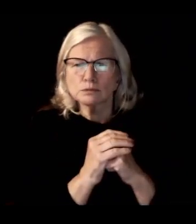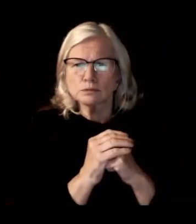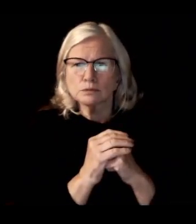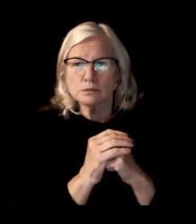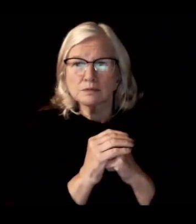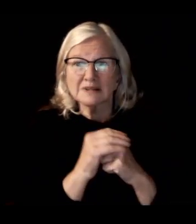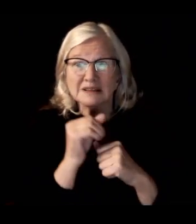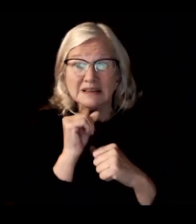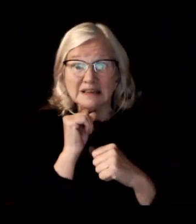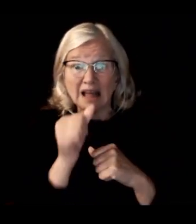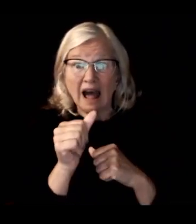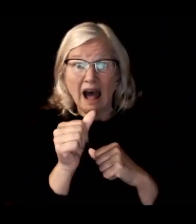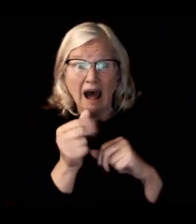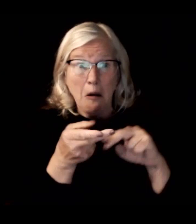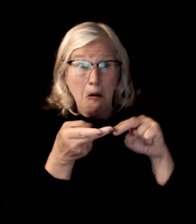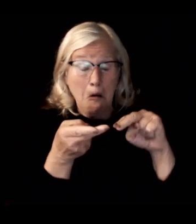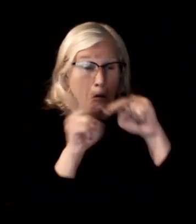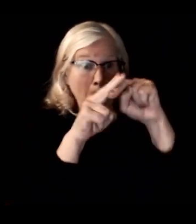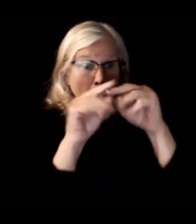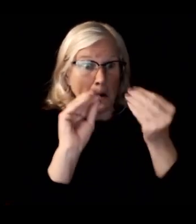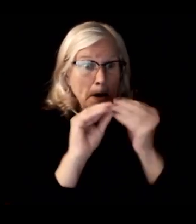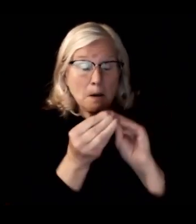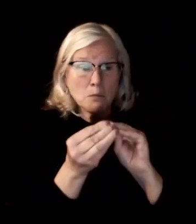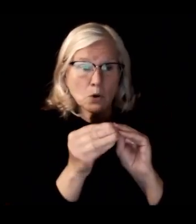and that's a good thing.